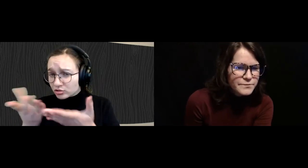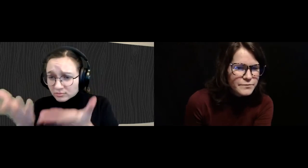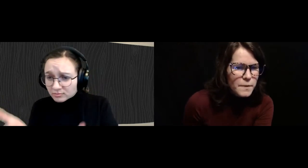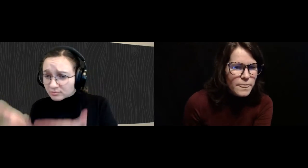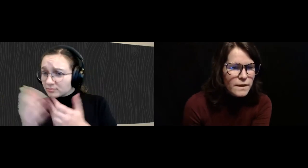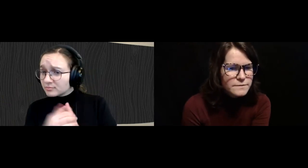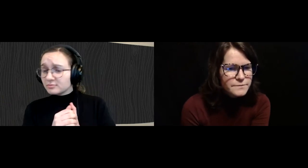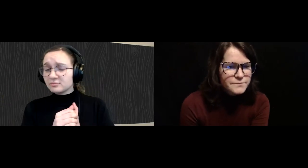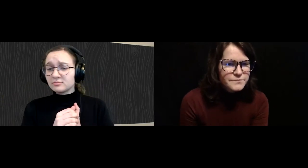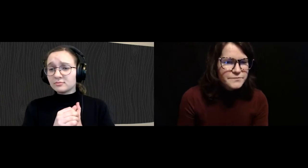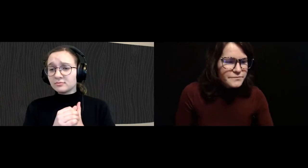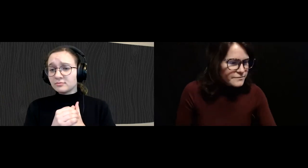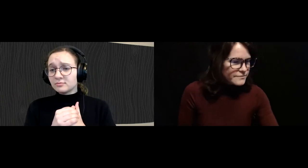Are there any other questions?